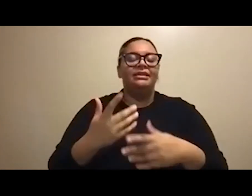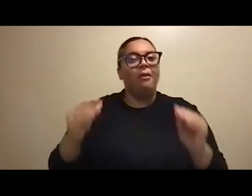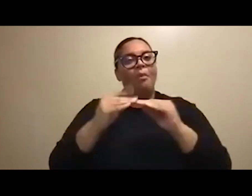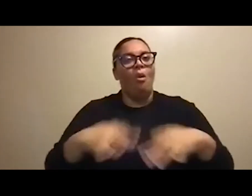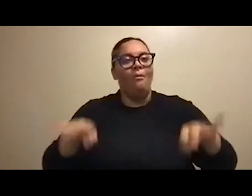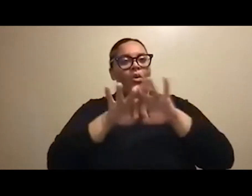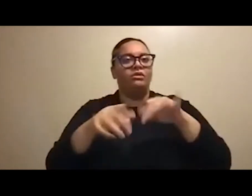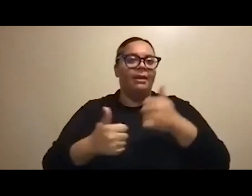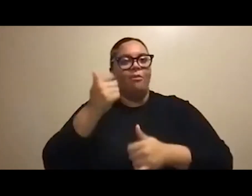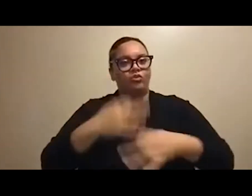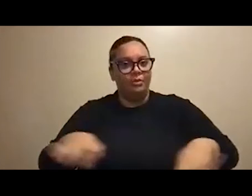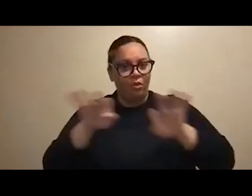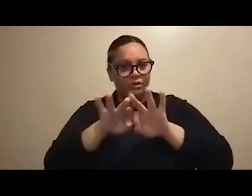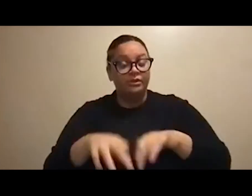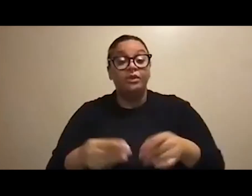Real quick